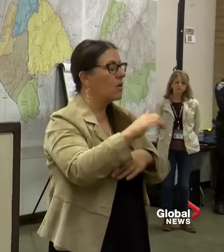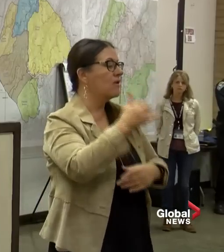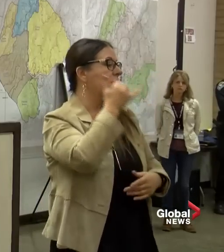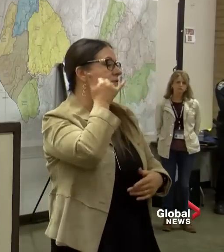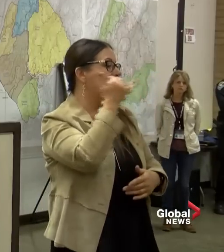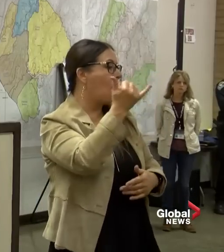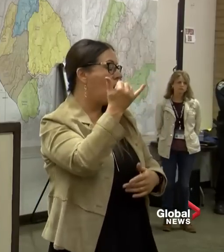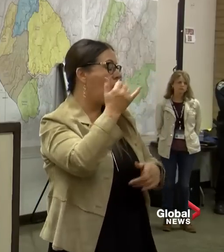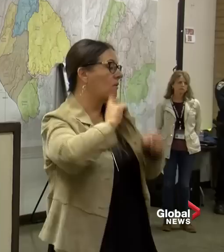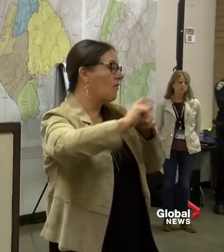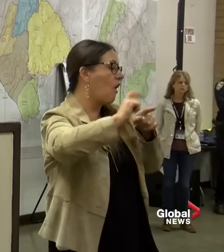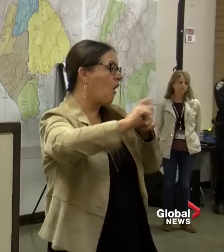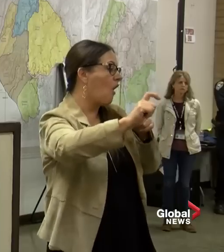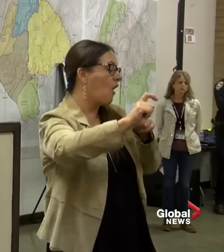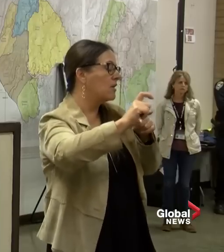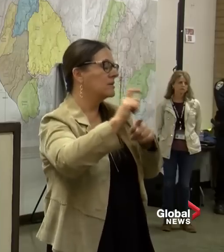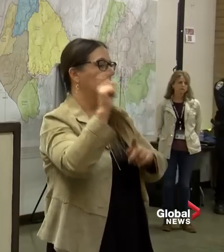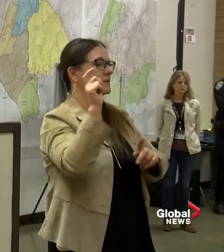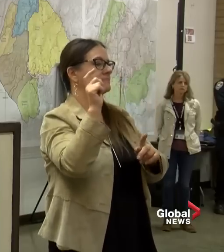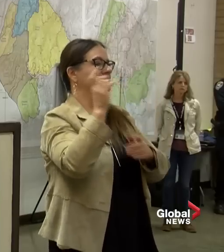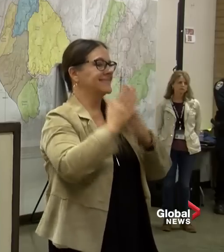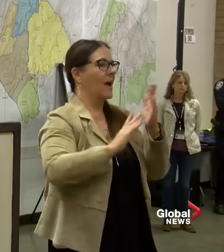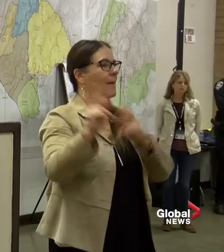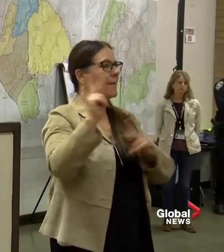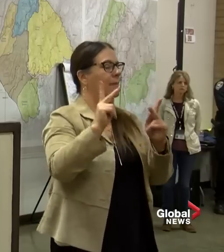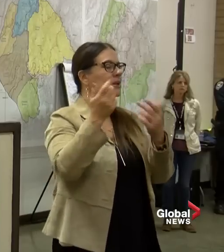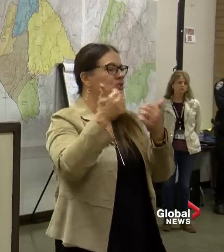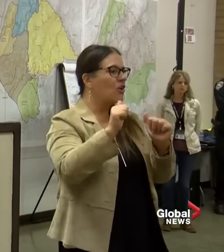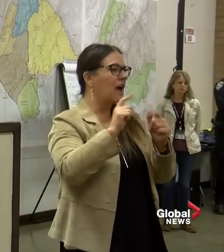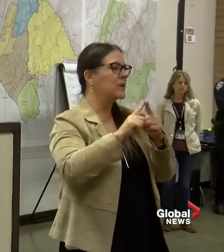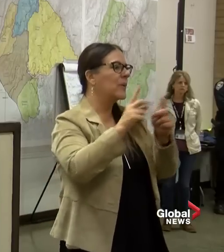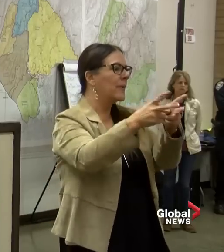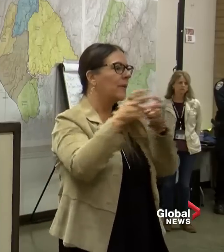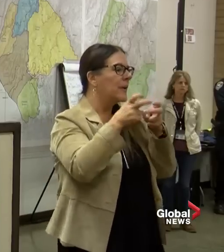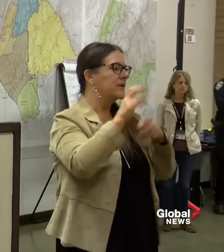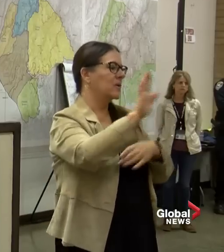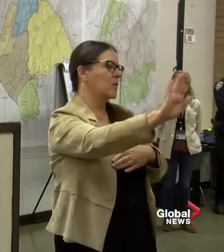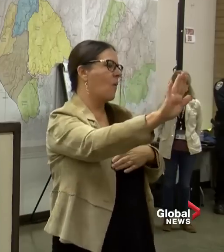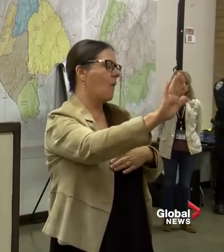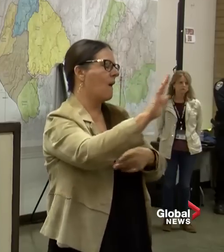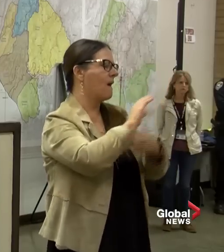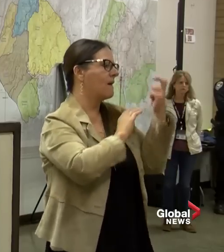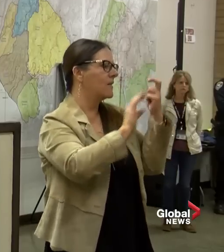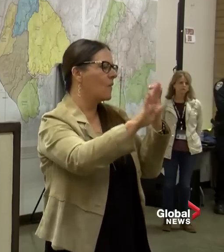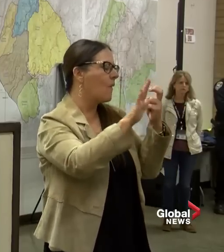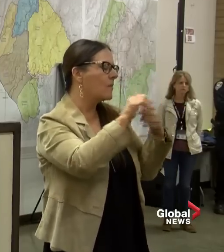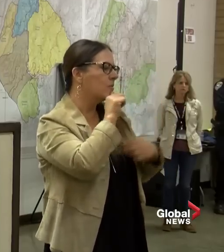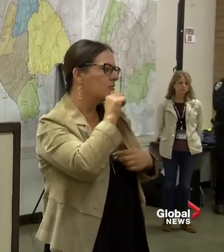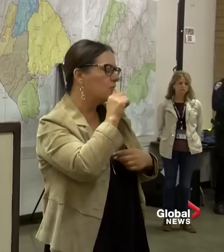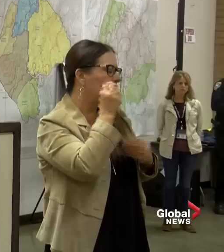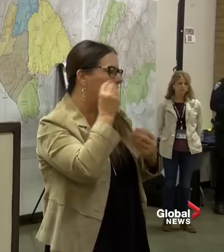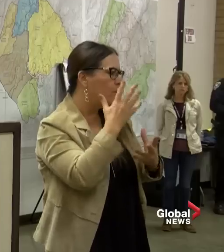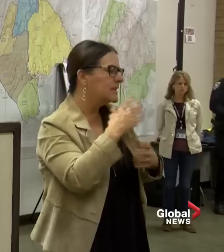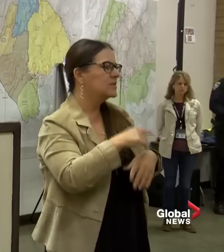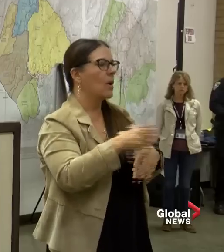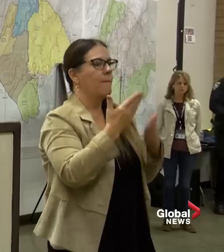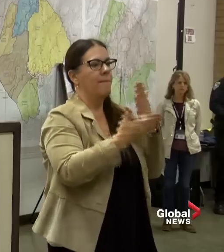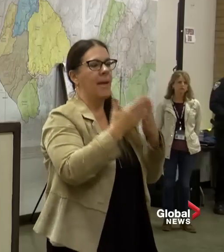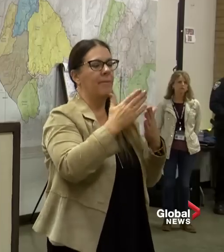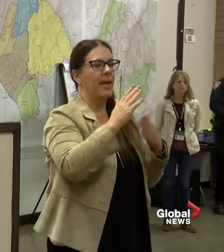there making an effort to get your personal information, pretending to be your insurance